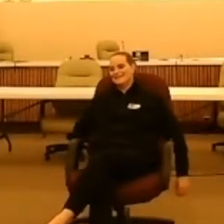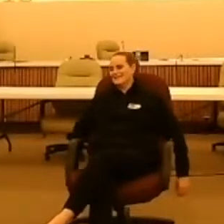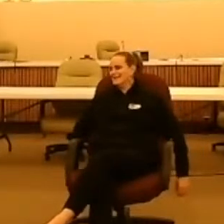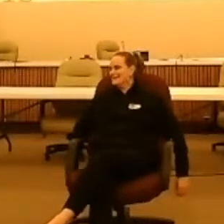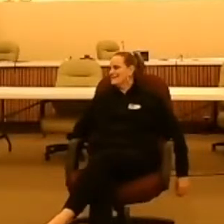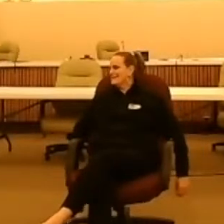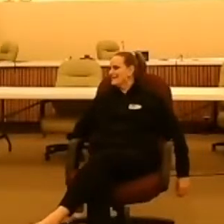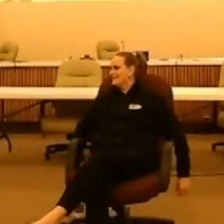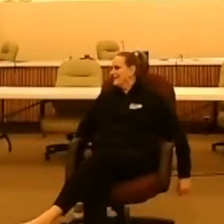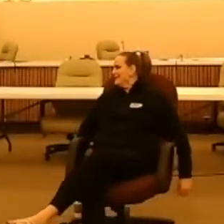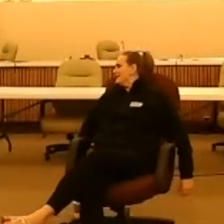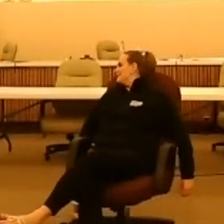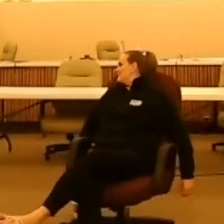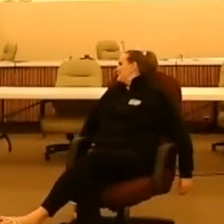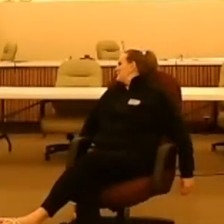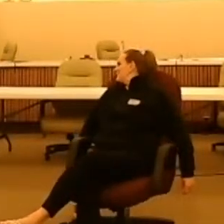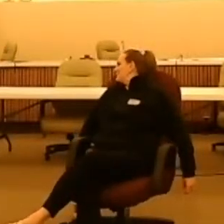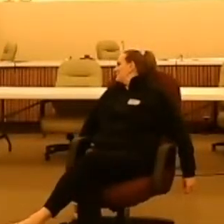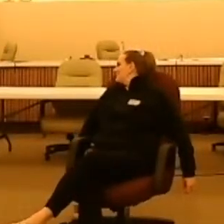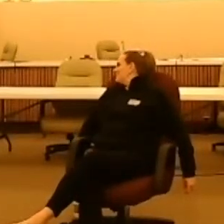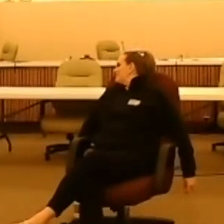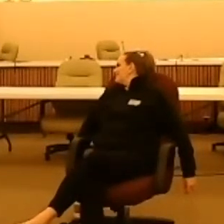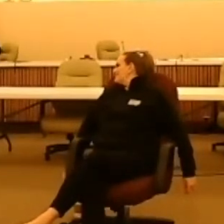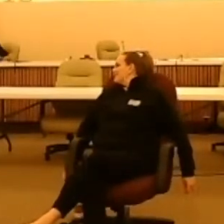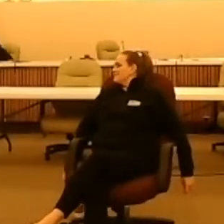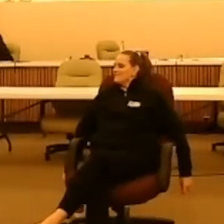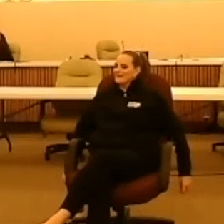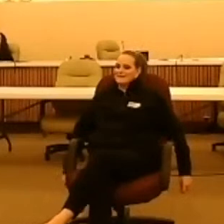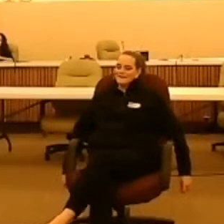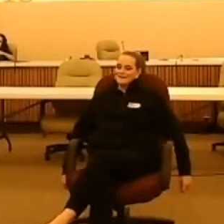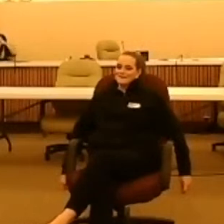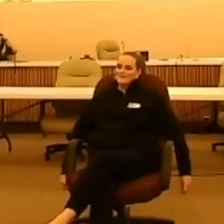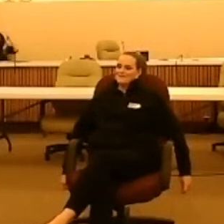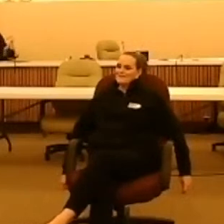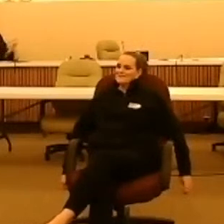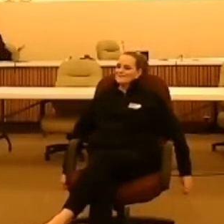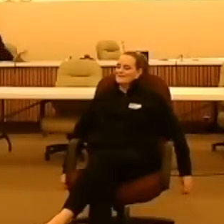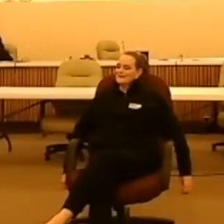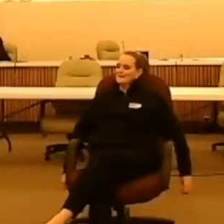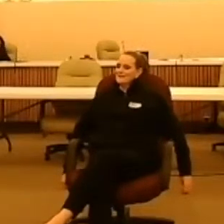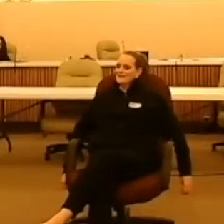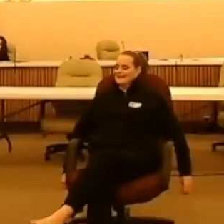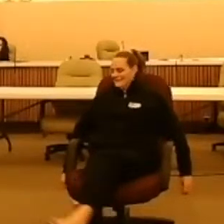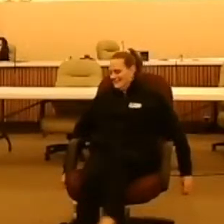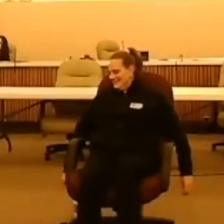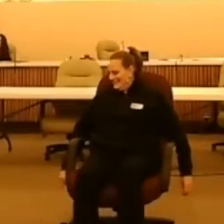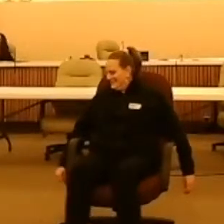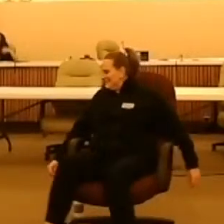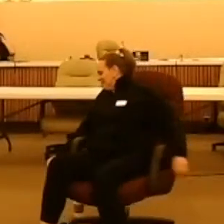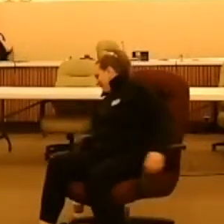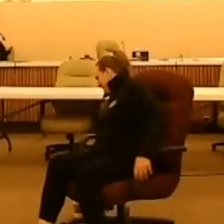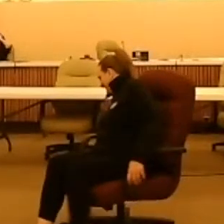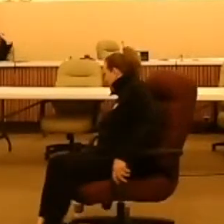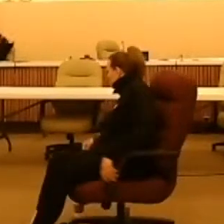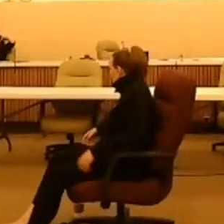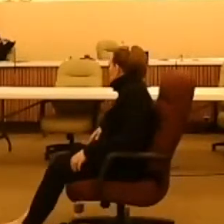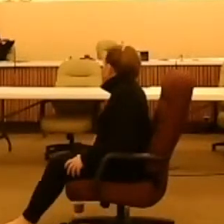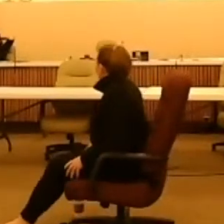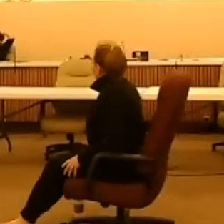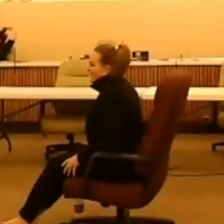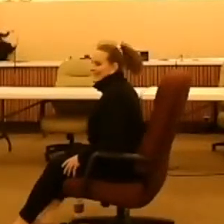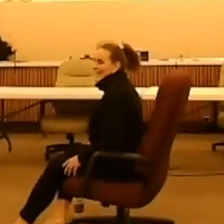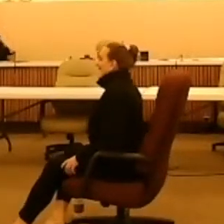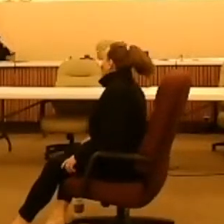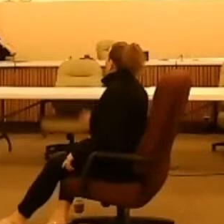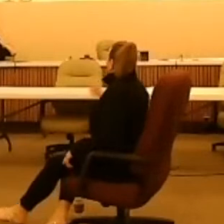Her ex-student is going to bring us in sushi. Yeah, let me tell you, that is some of the best sushi I've ever had.